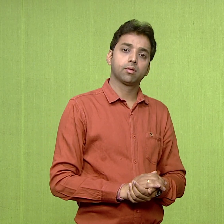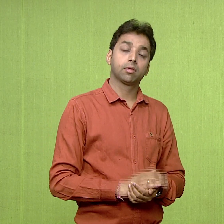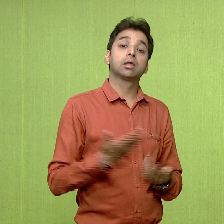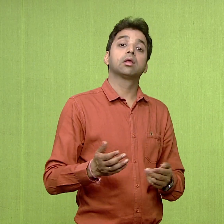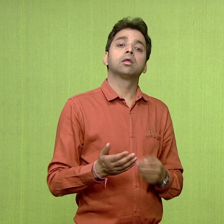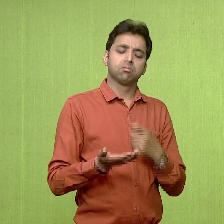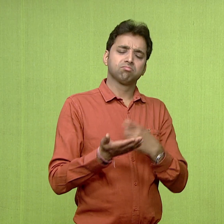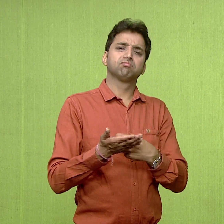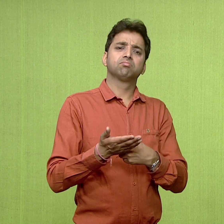religion,